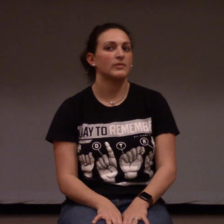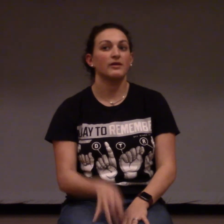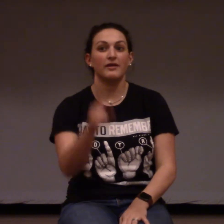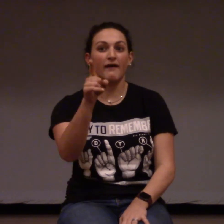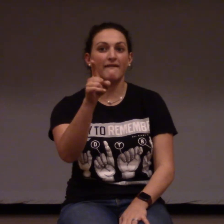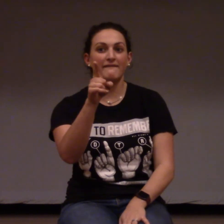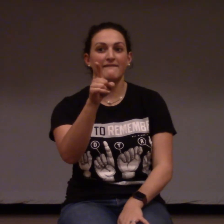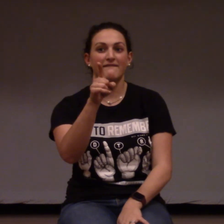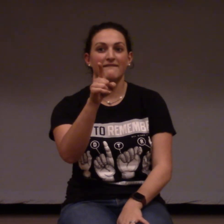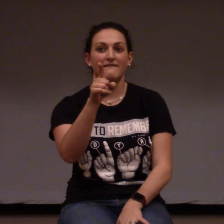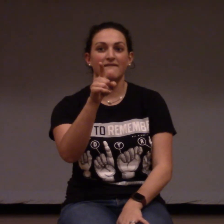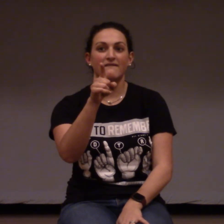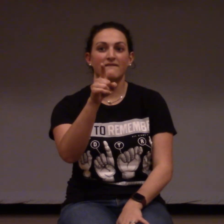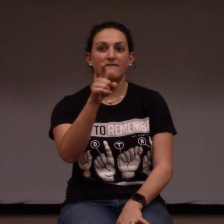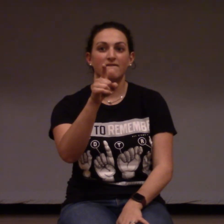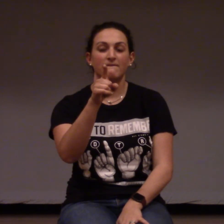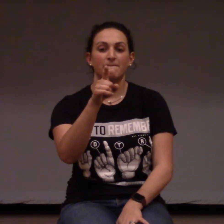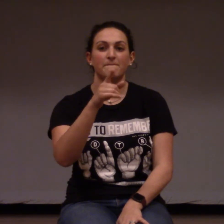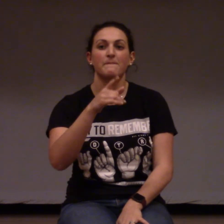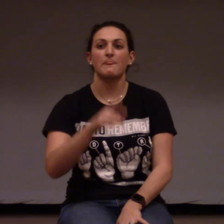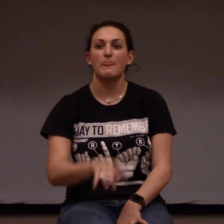Yeah. What's my Lord? What's our?